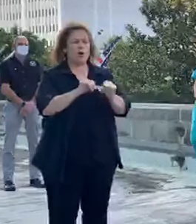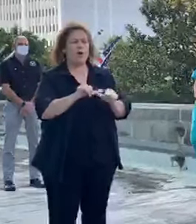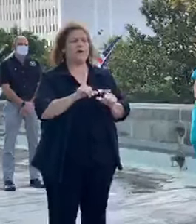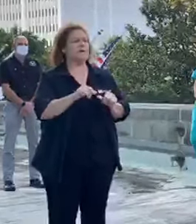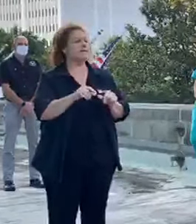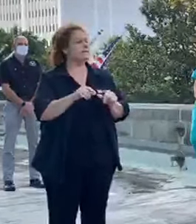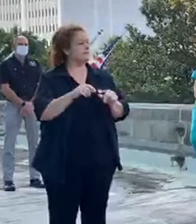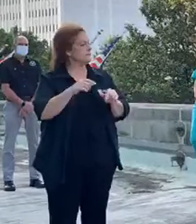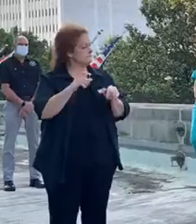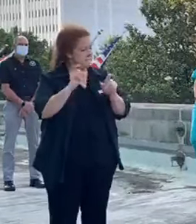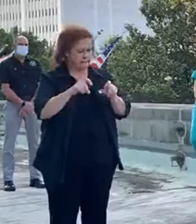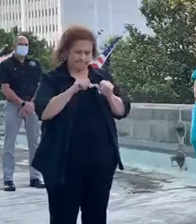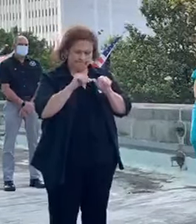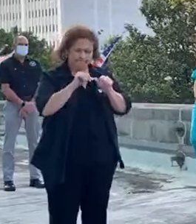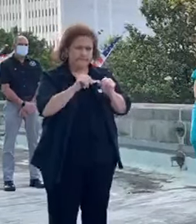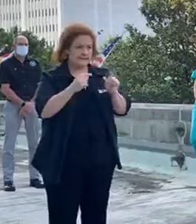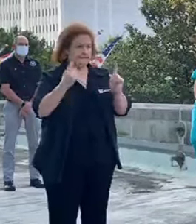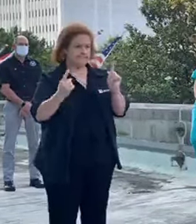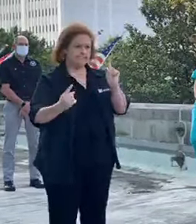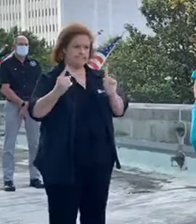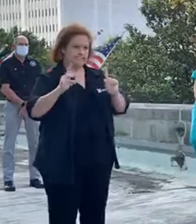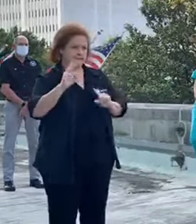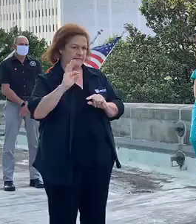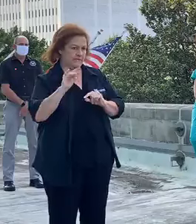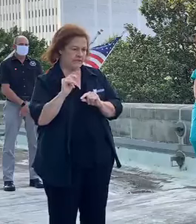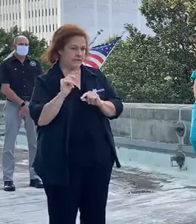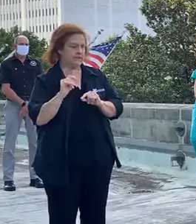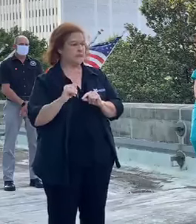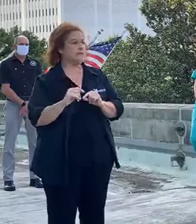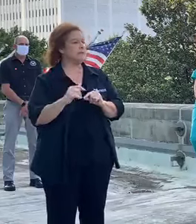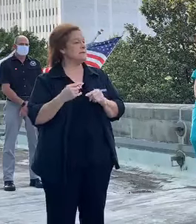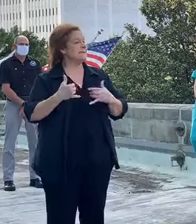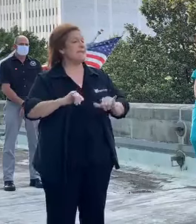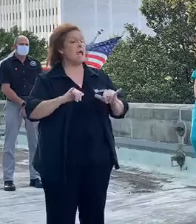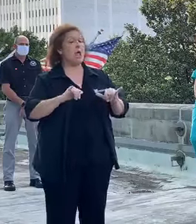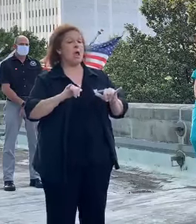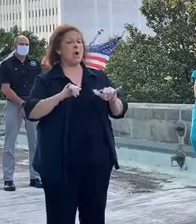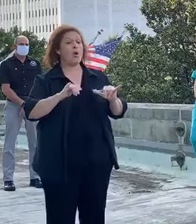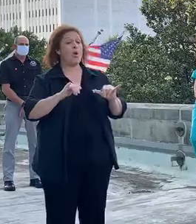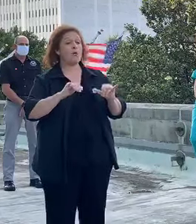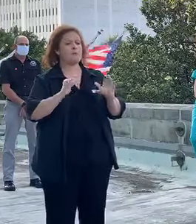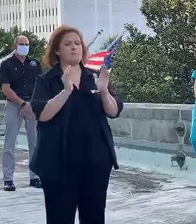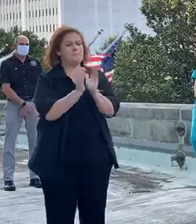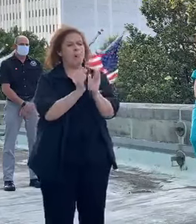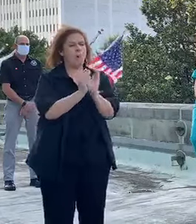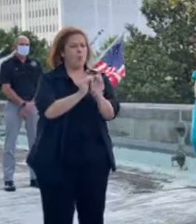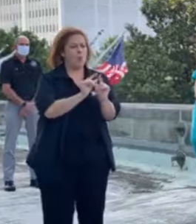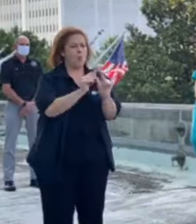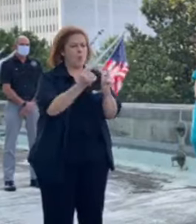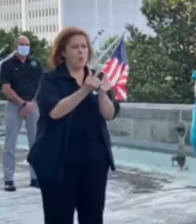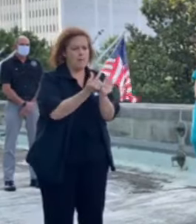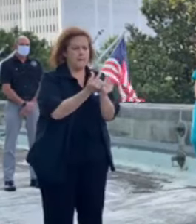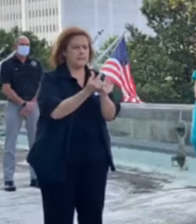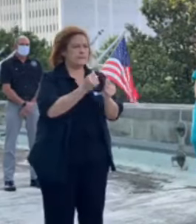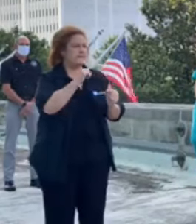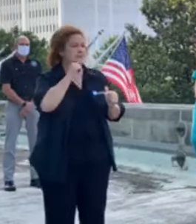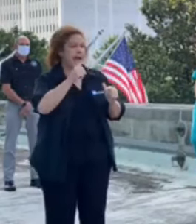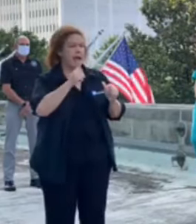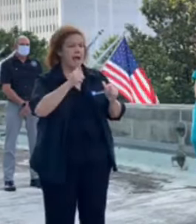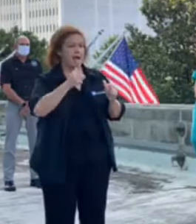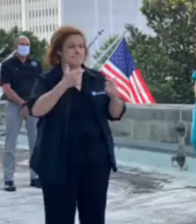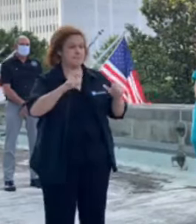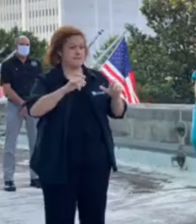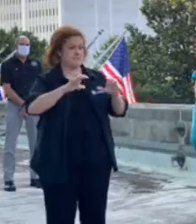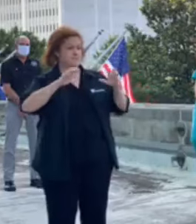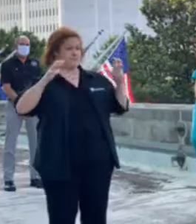social distancing. Gatherings are still limited to small family groups no larger than